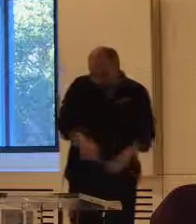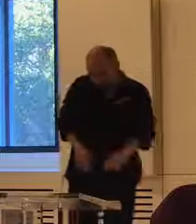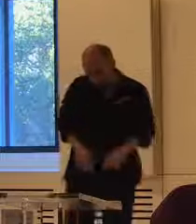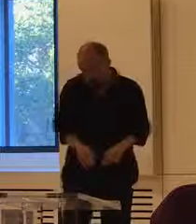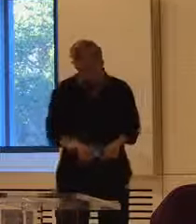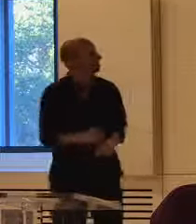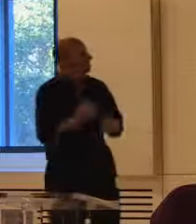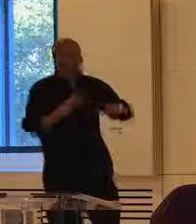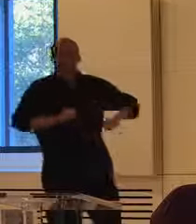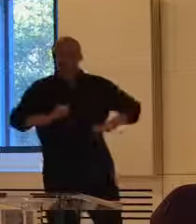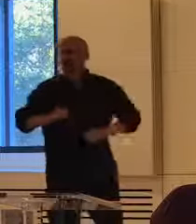position.